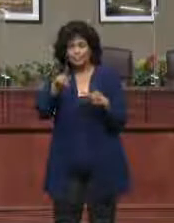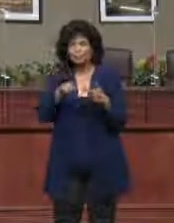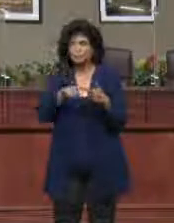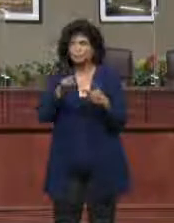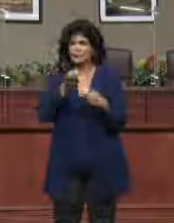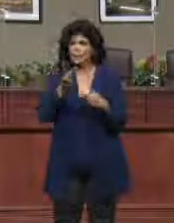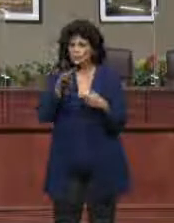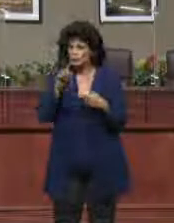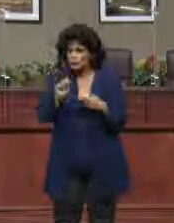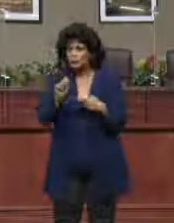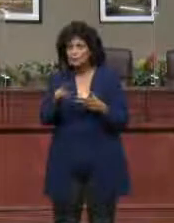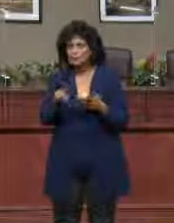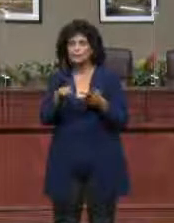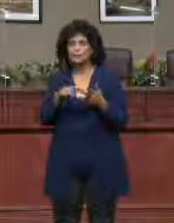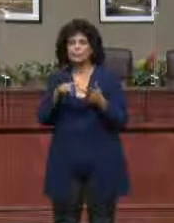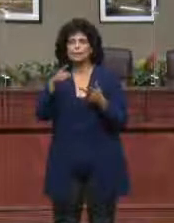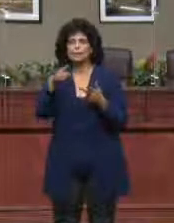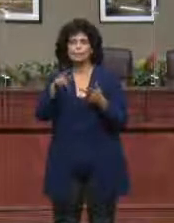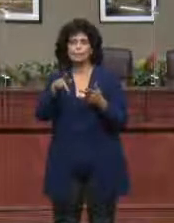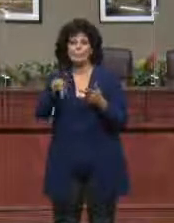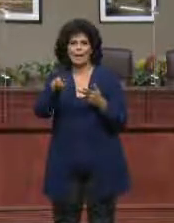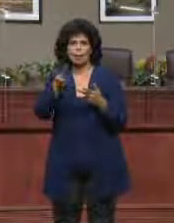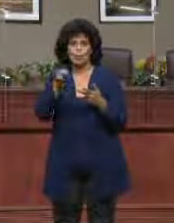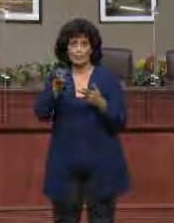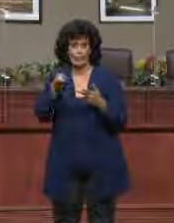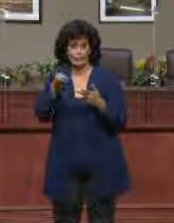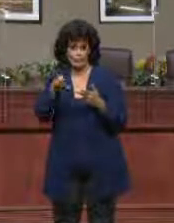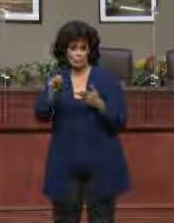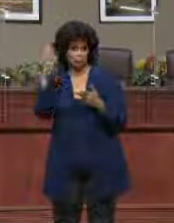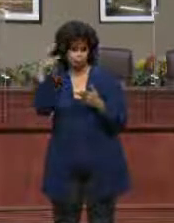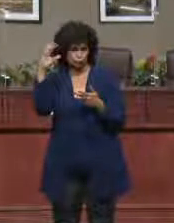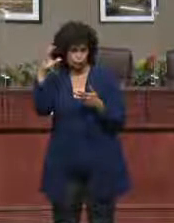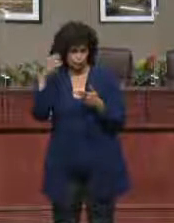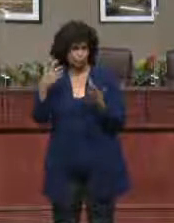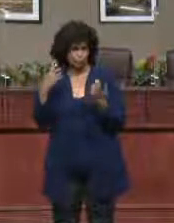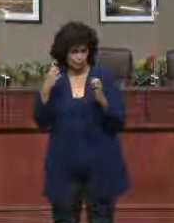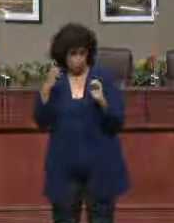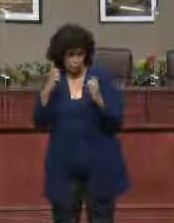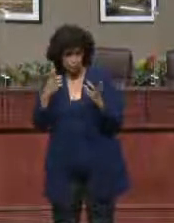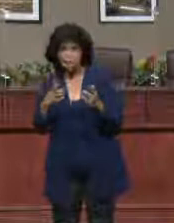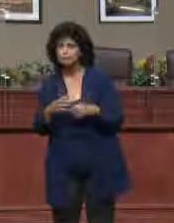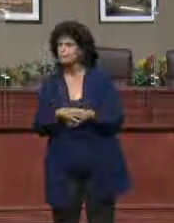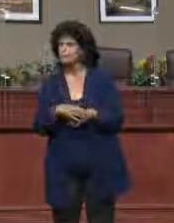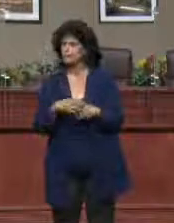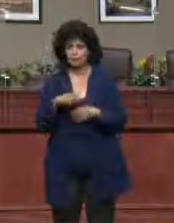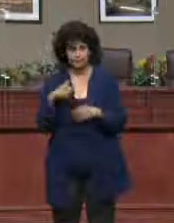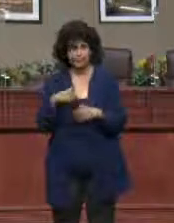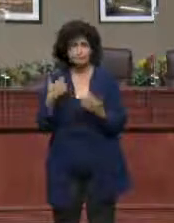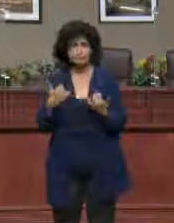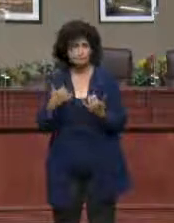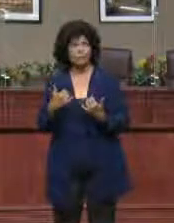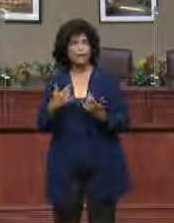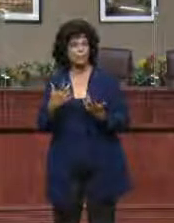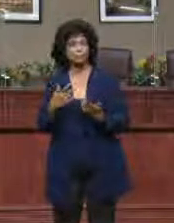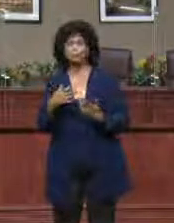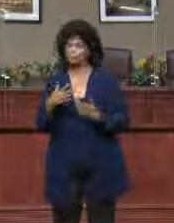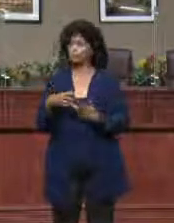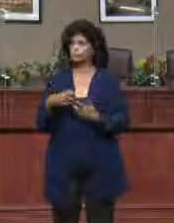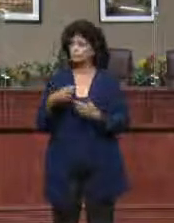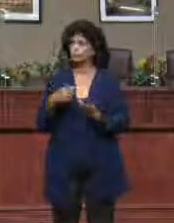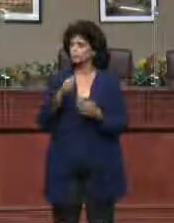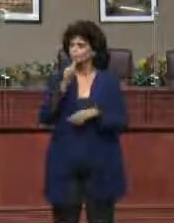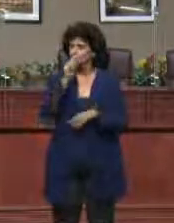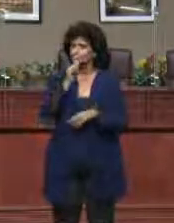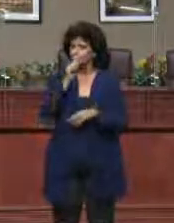are glad that during this period in which these are extraordinary times for all of us, but certainly for those who are frontline workers,